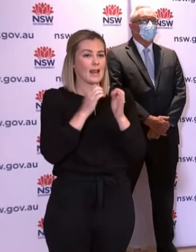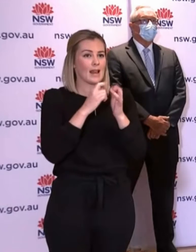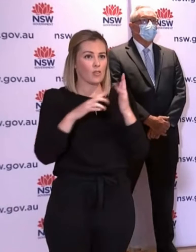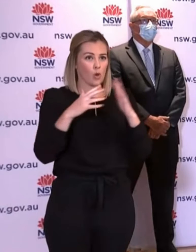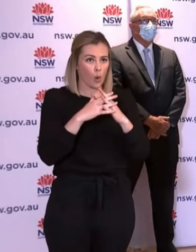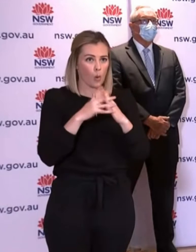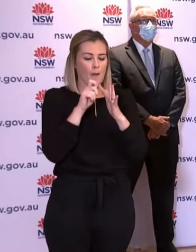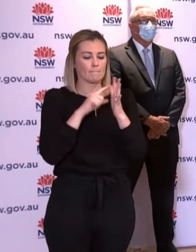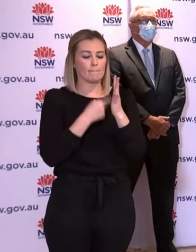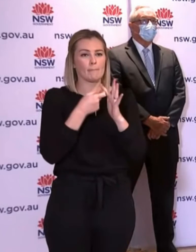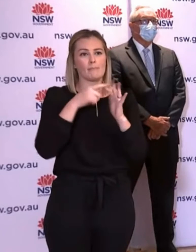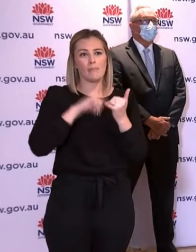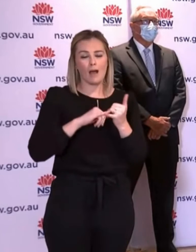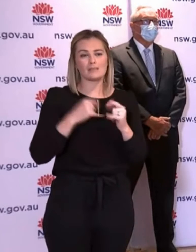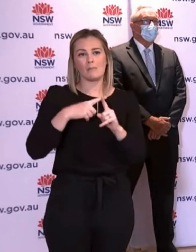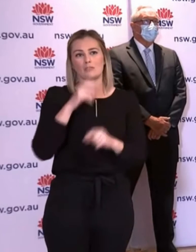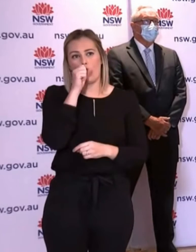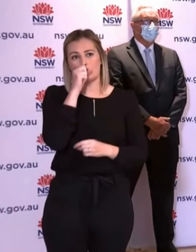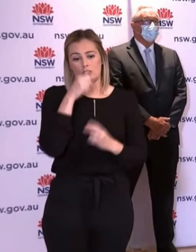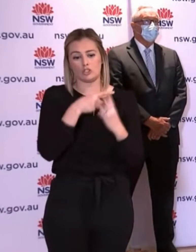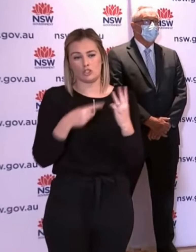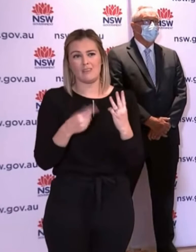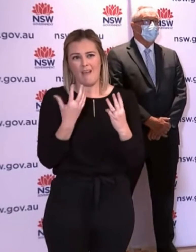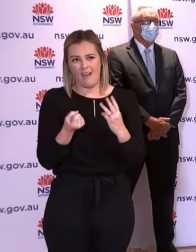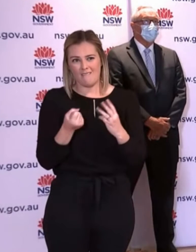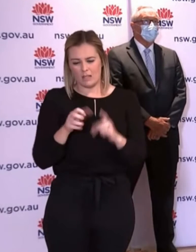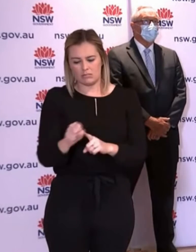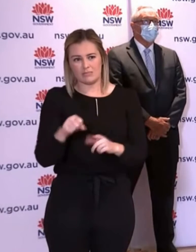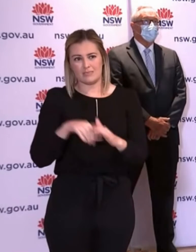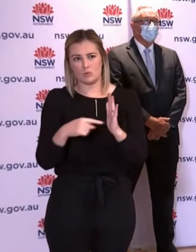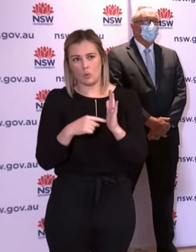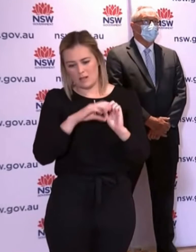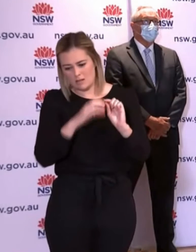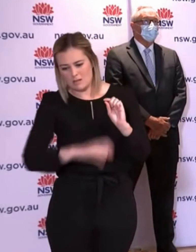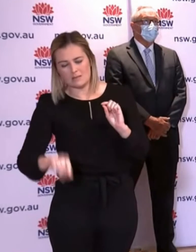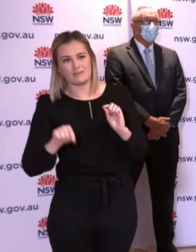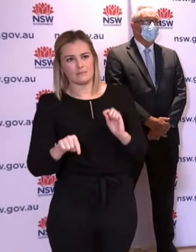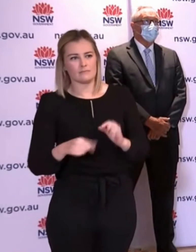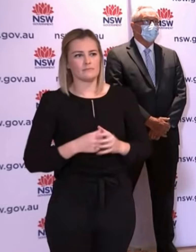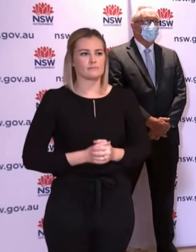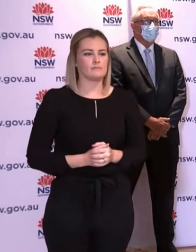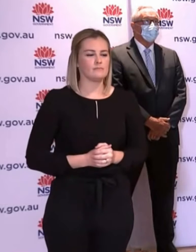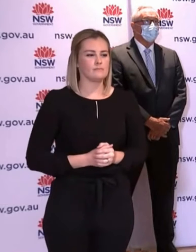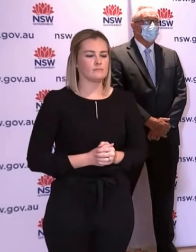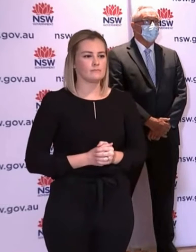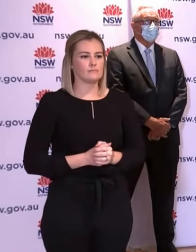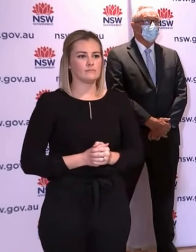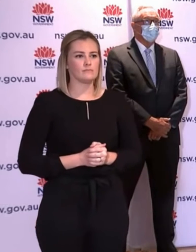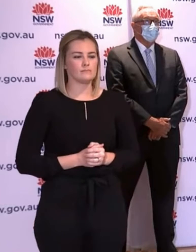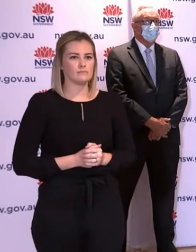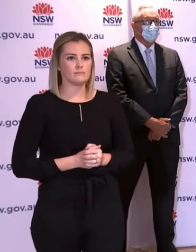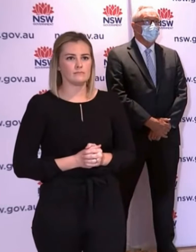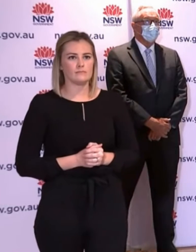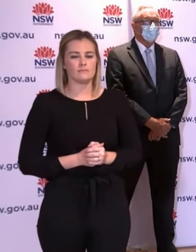Orange. In Western New South Wales, till 8 p.m. last night, there have been 36 new cases.